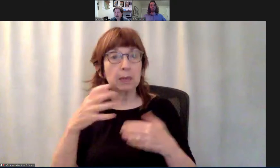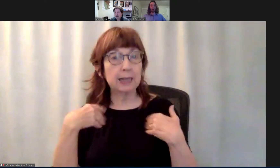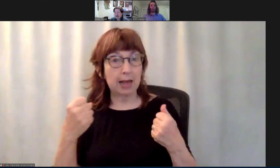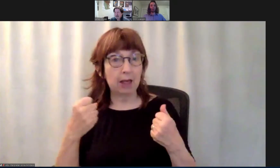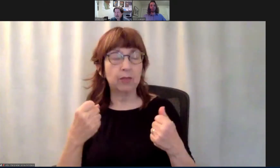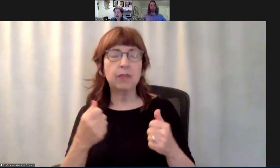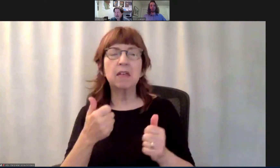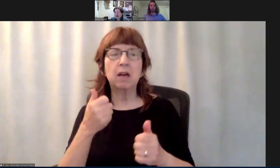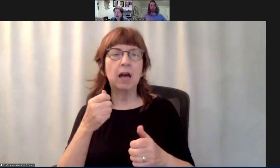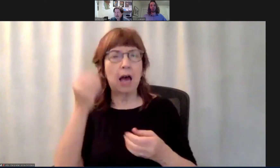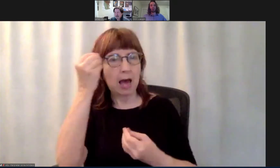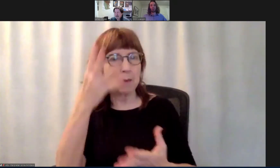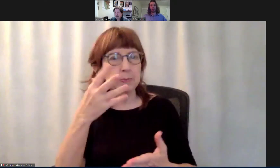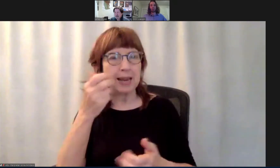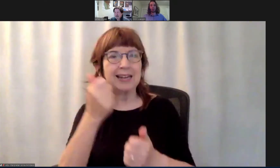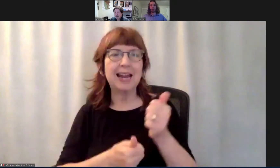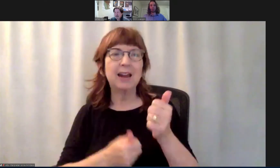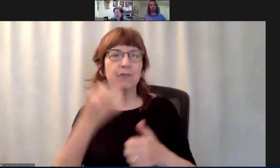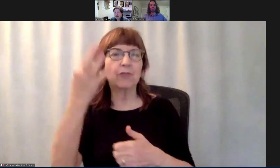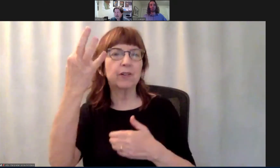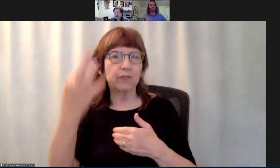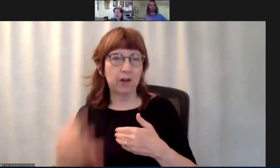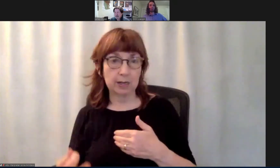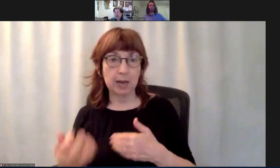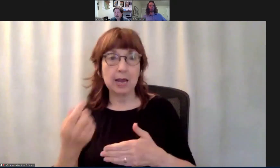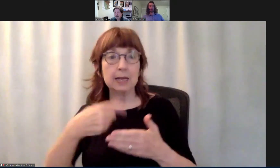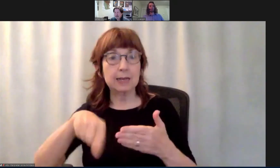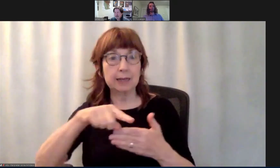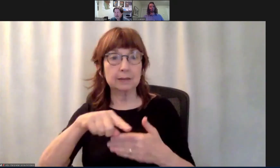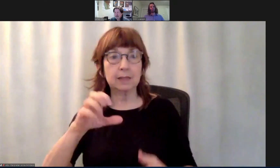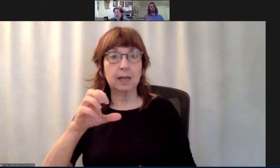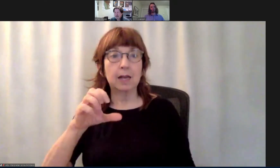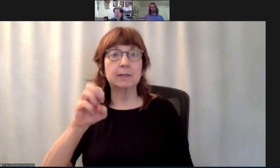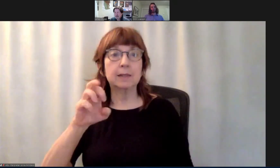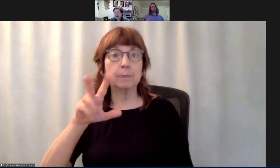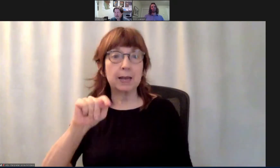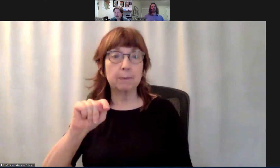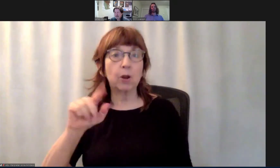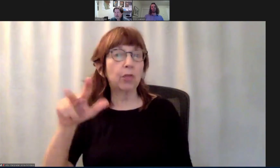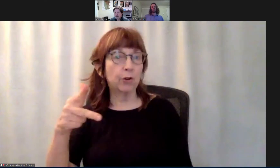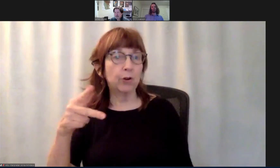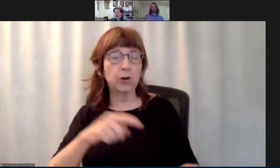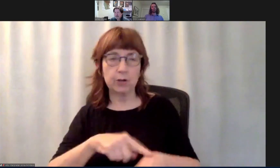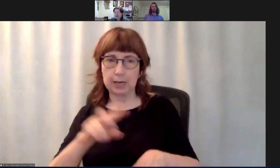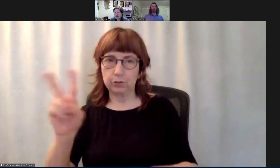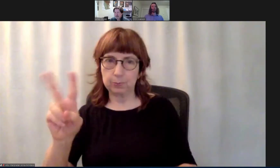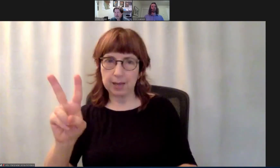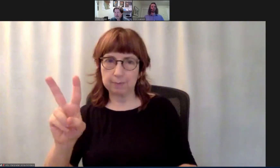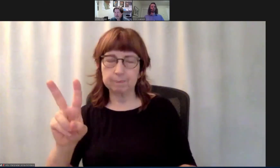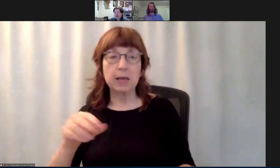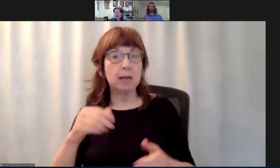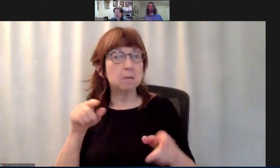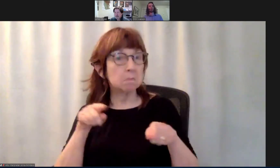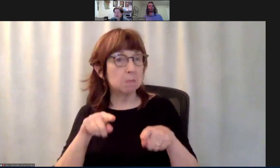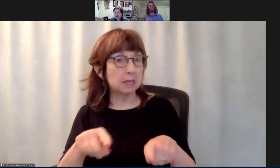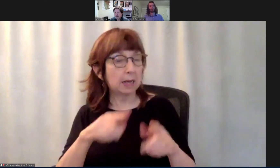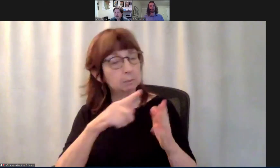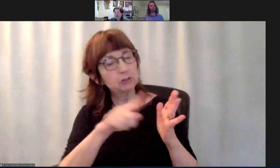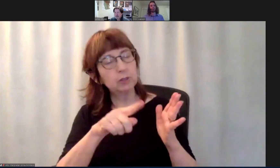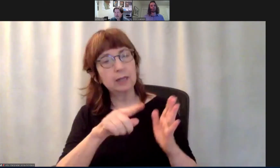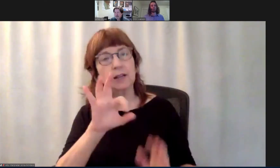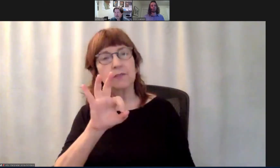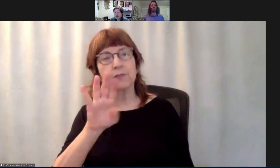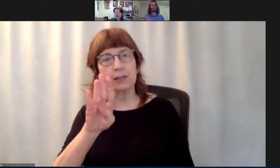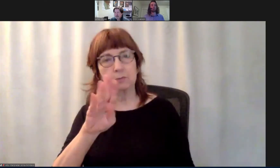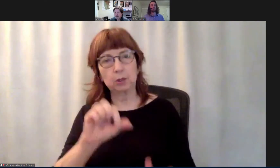every Friday, so you can tune in next Friday, September 3rd at 2 p.m. for the next COVID update. And in the meantime, you can also check the Facebook